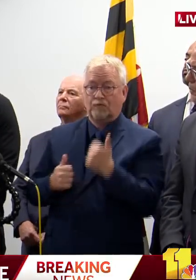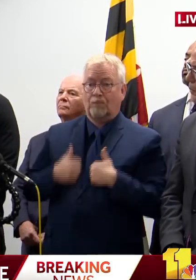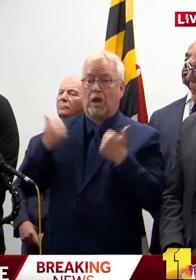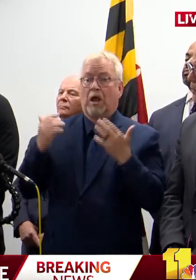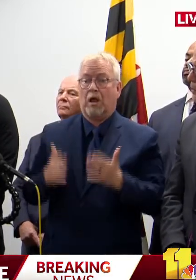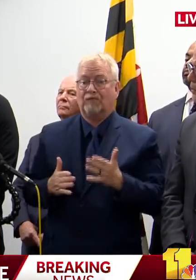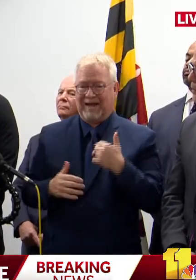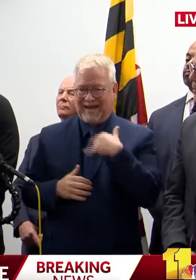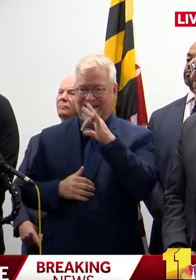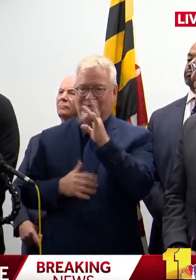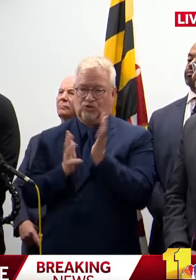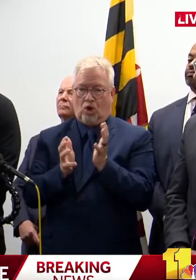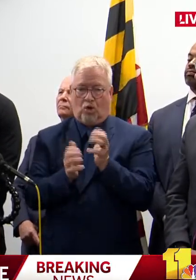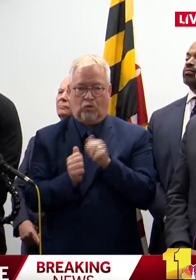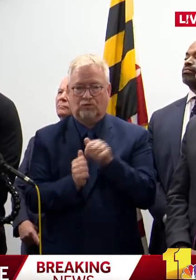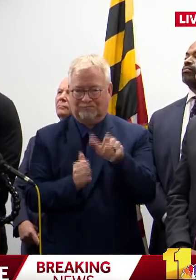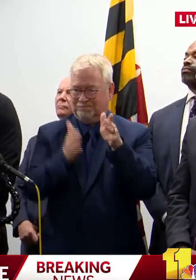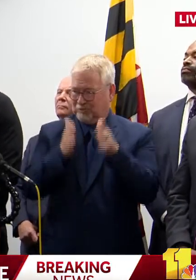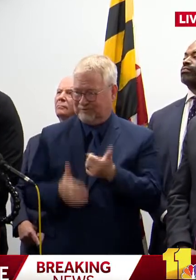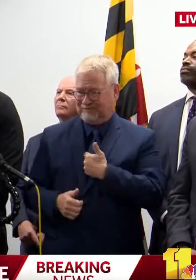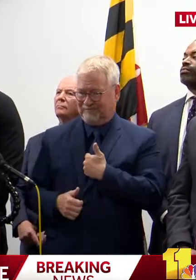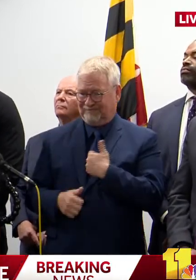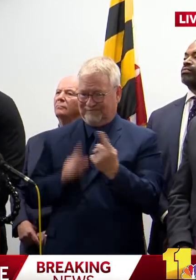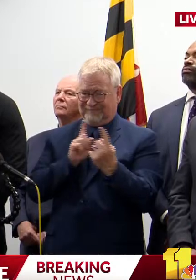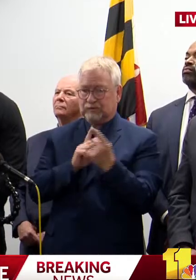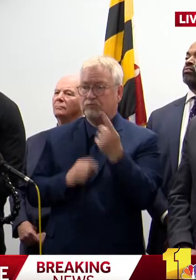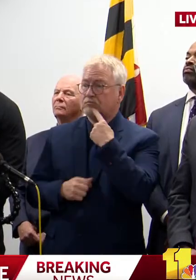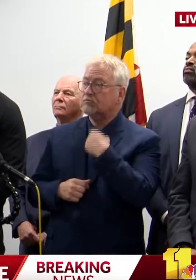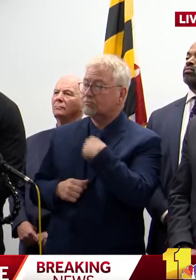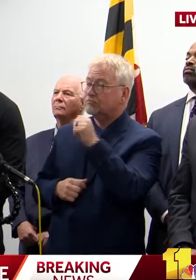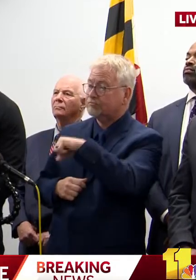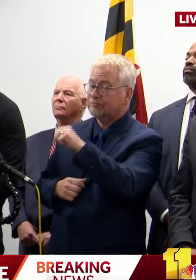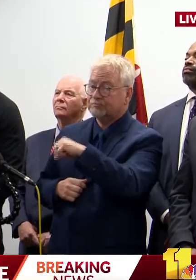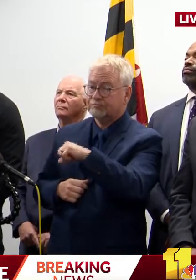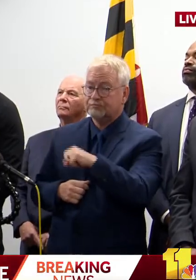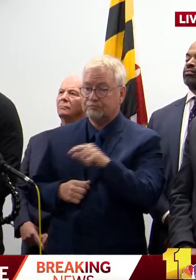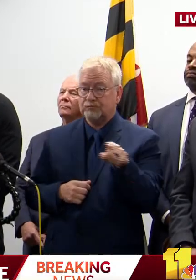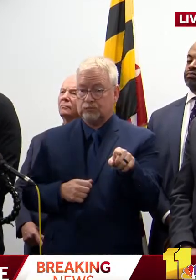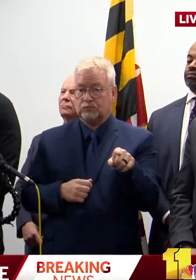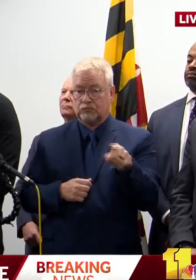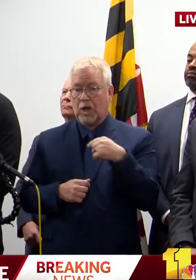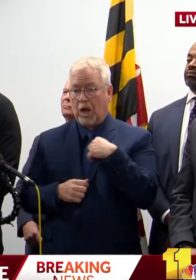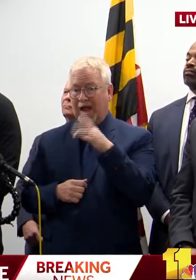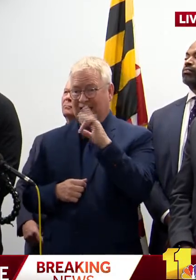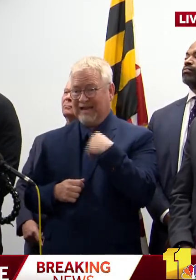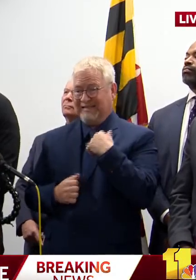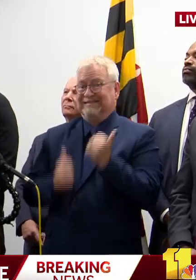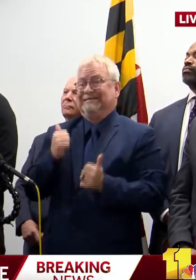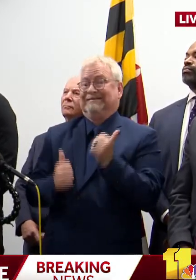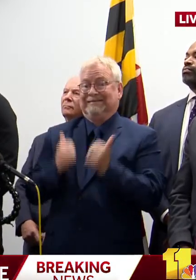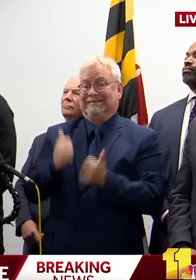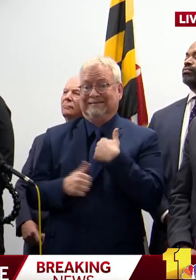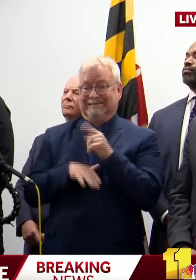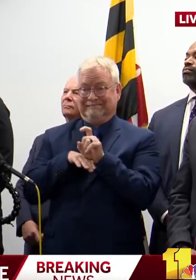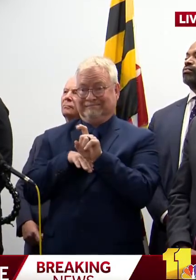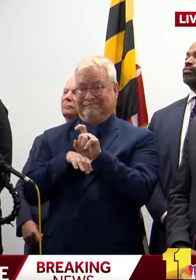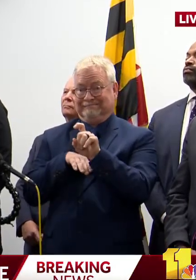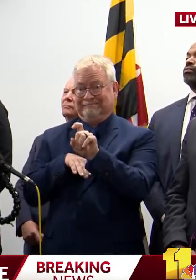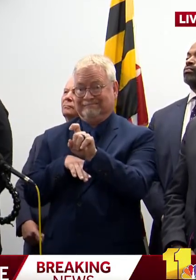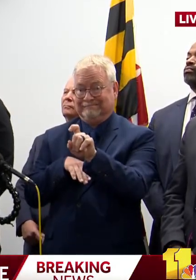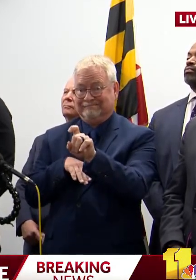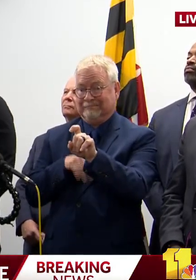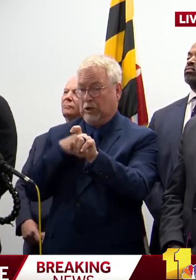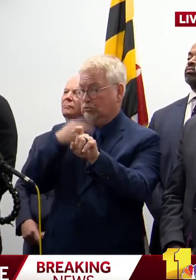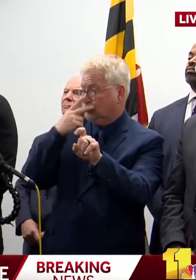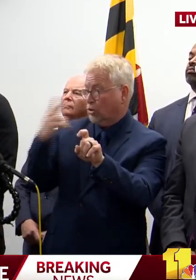had the opportunity to speak with, one of the things he mentioned to me was as he was moving off of the bridge and literally saw the bridge